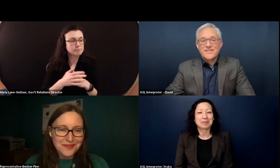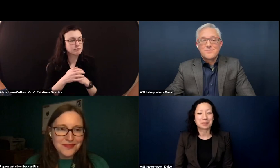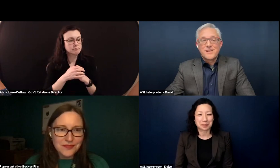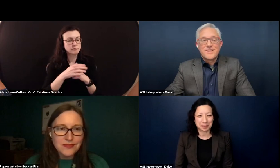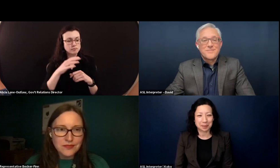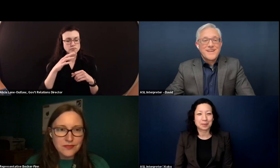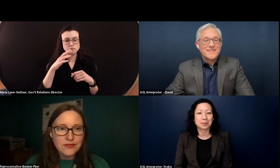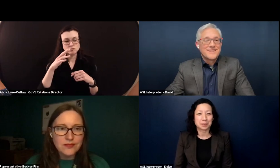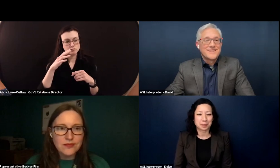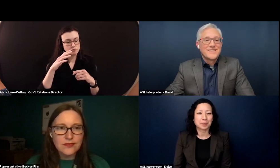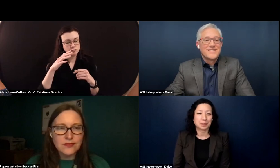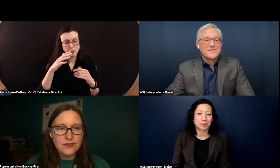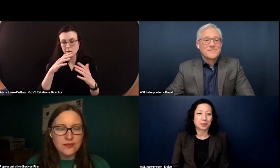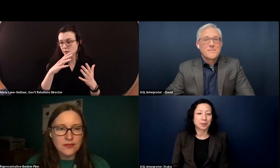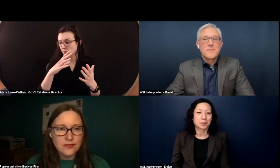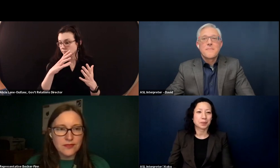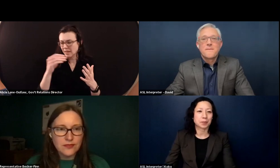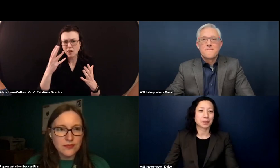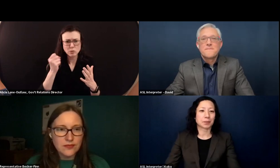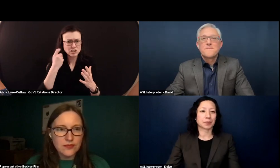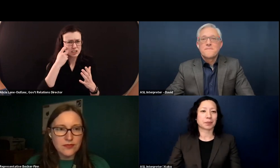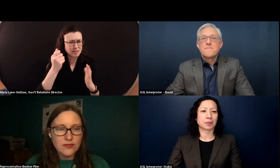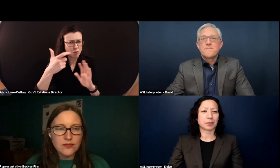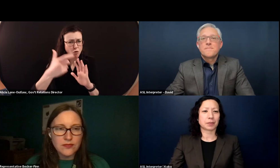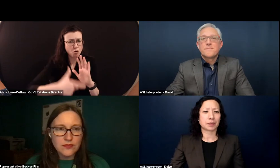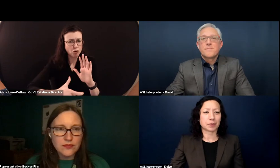progress that this bill has made.